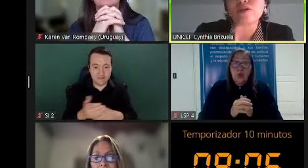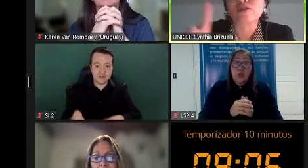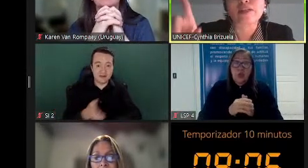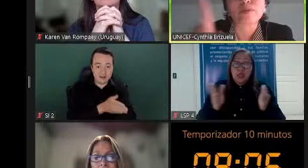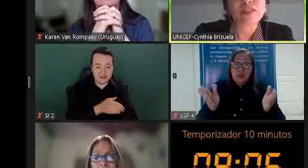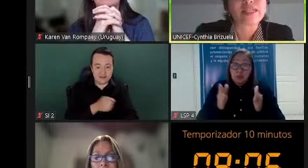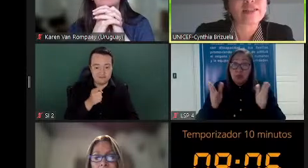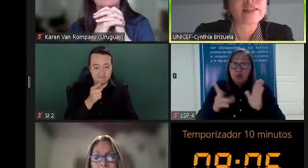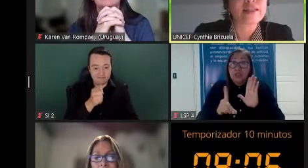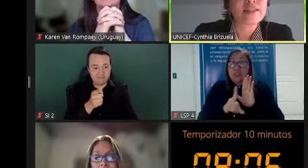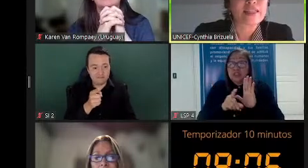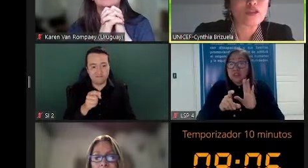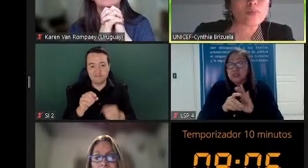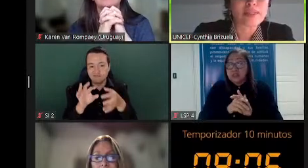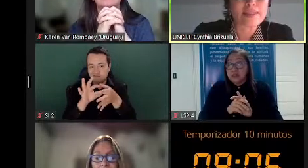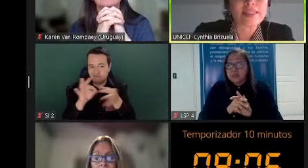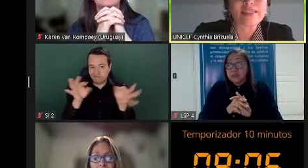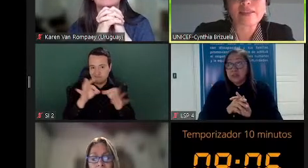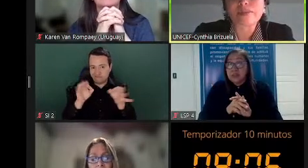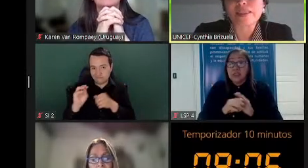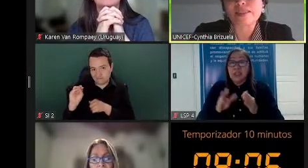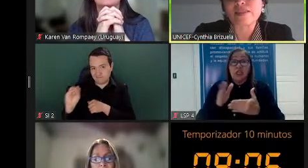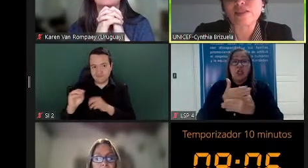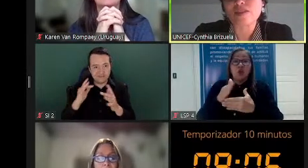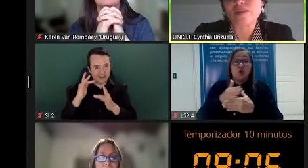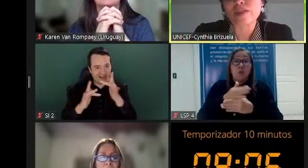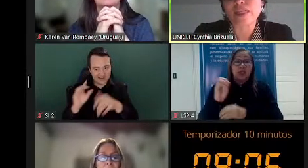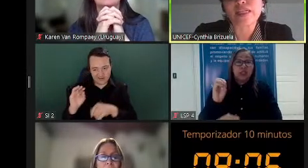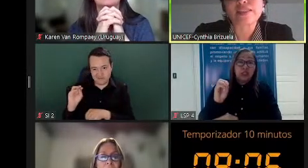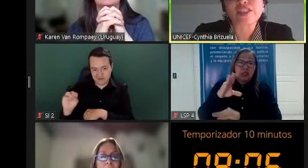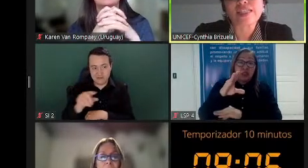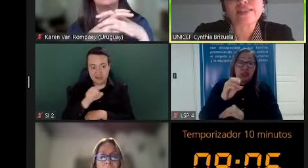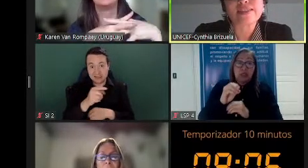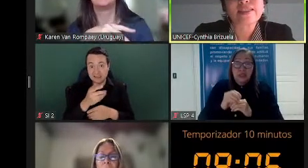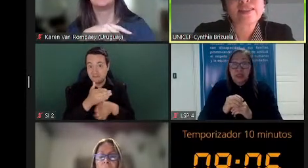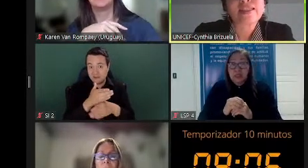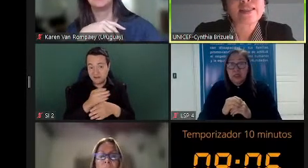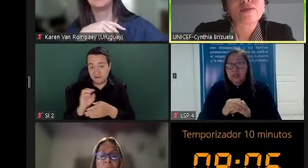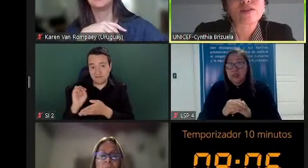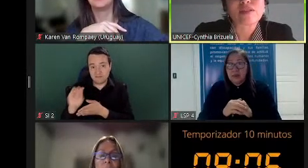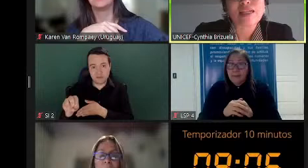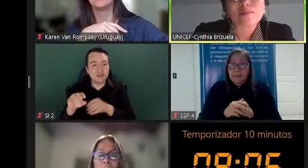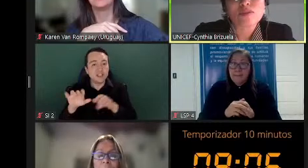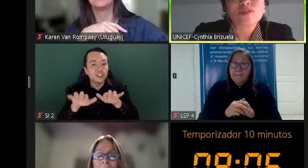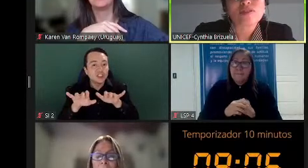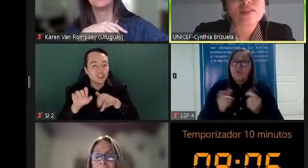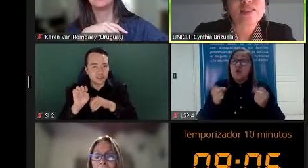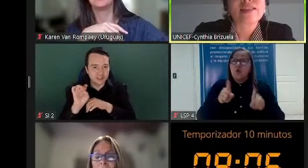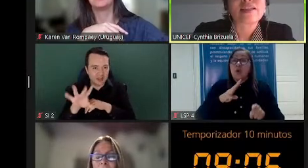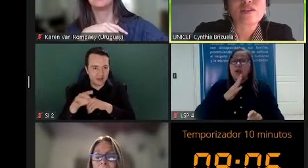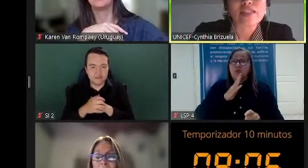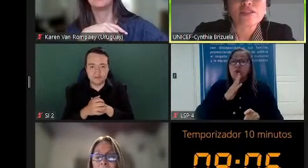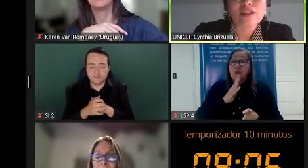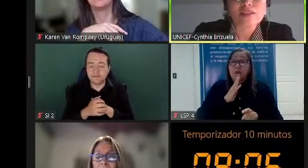just meaning harris and i have this presentation i will put this link in the chat as